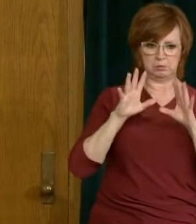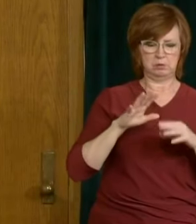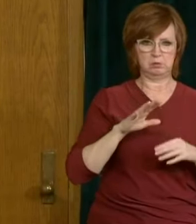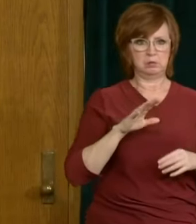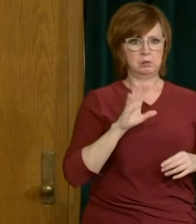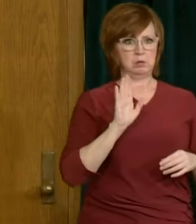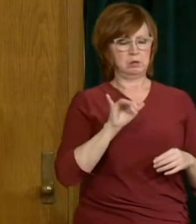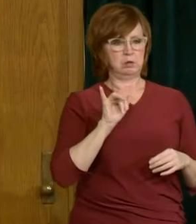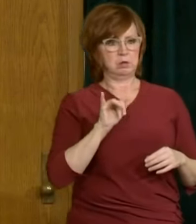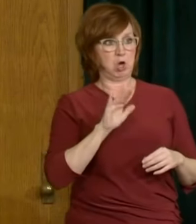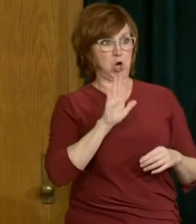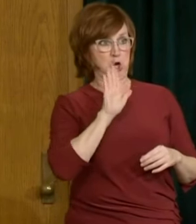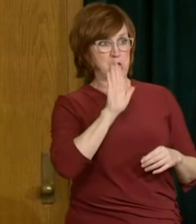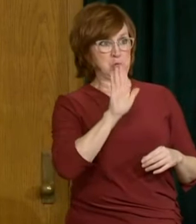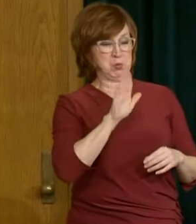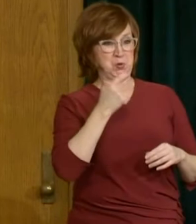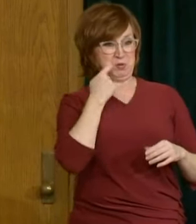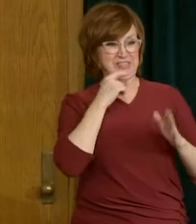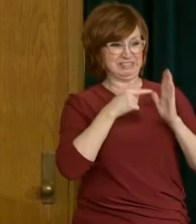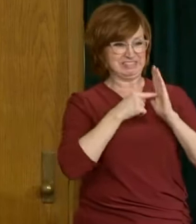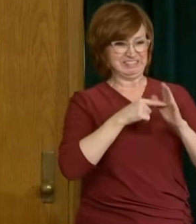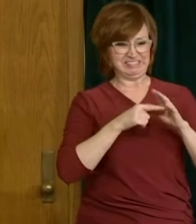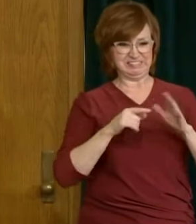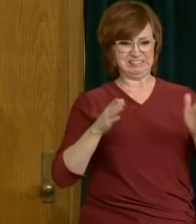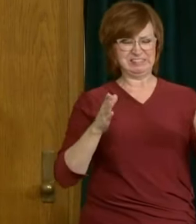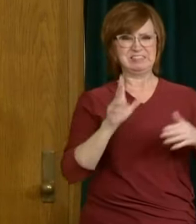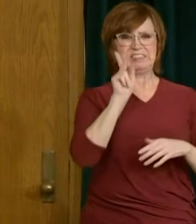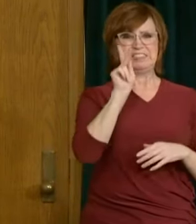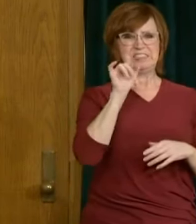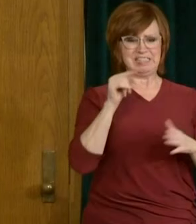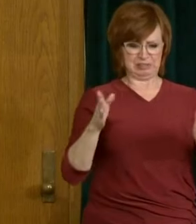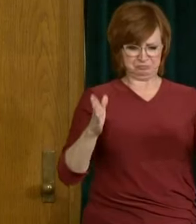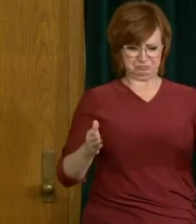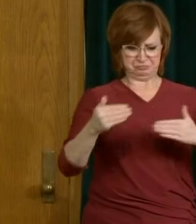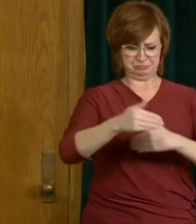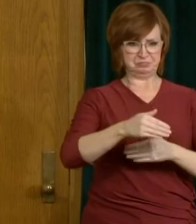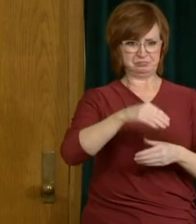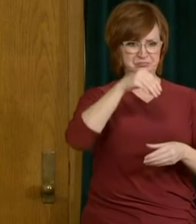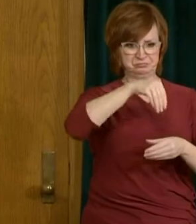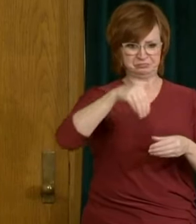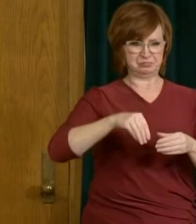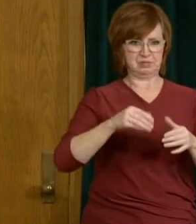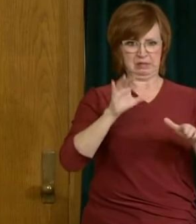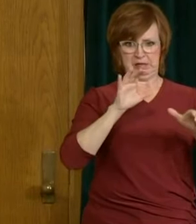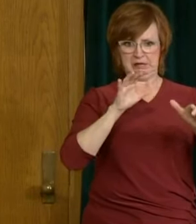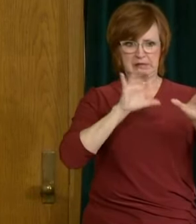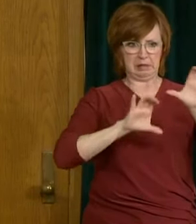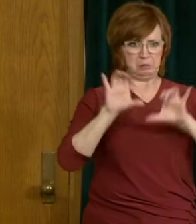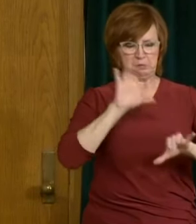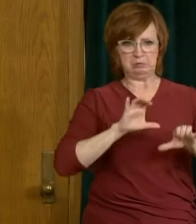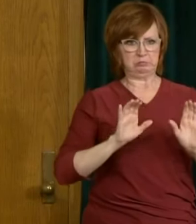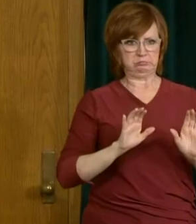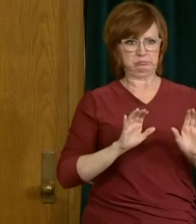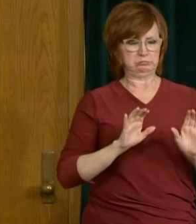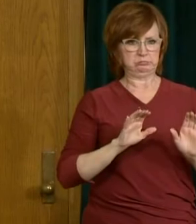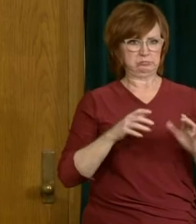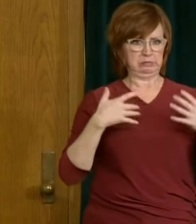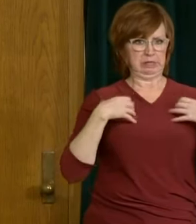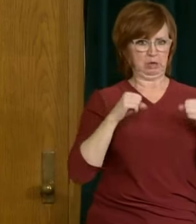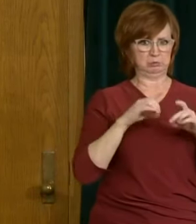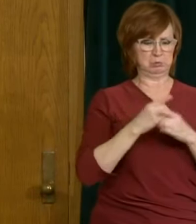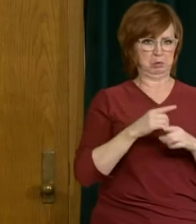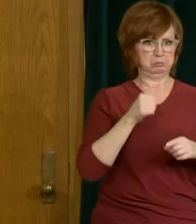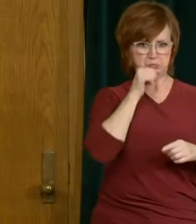as the type of supplies you're talking about, like the cleaning supplies, it's not health that's dealing with that. It's a public safety agency. So as I mentioned